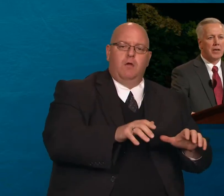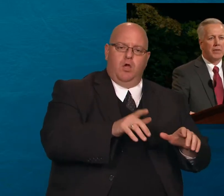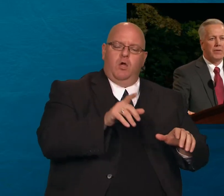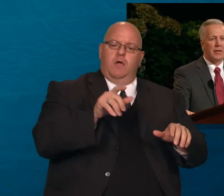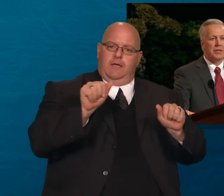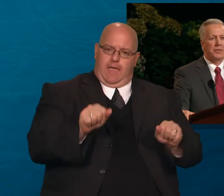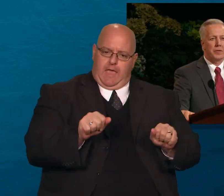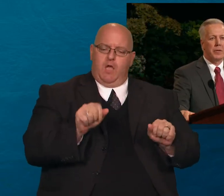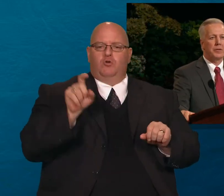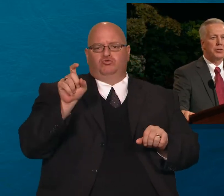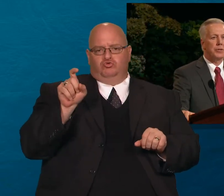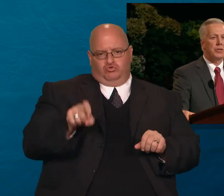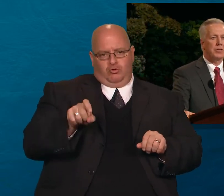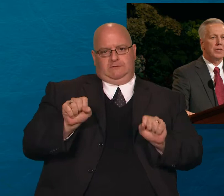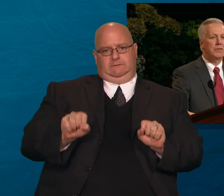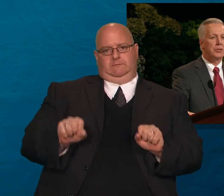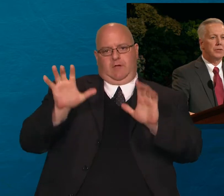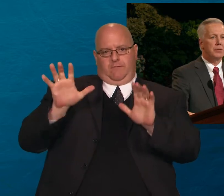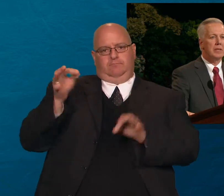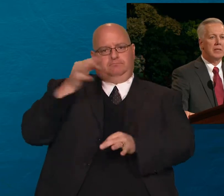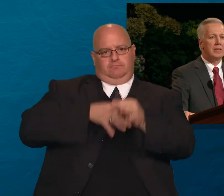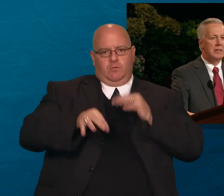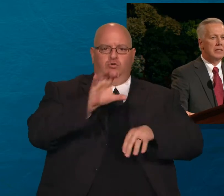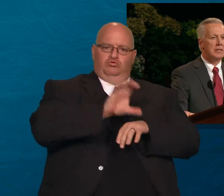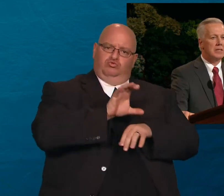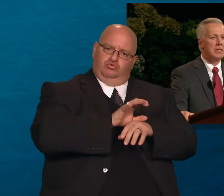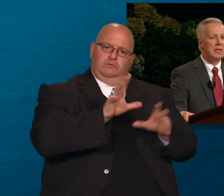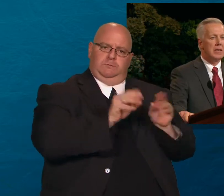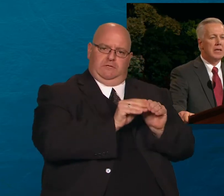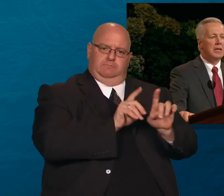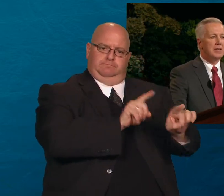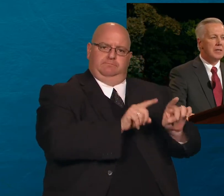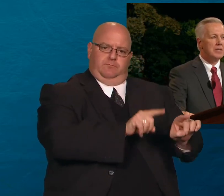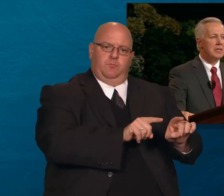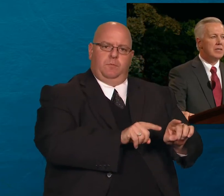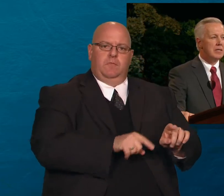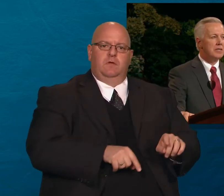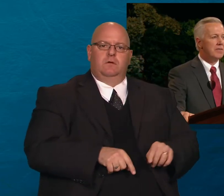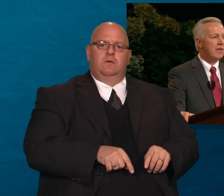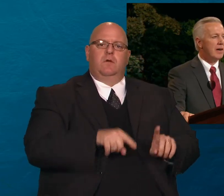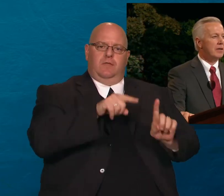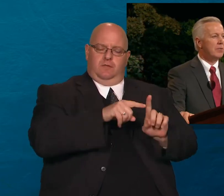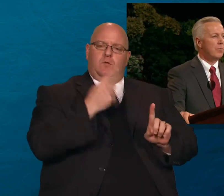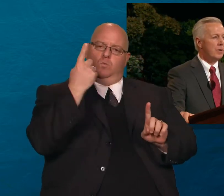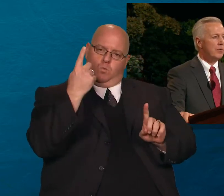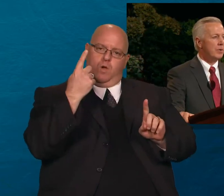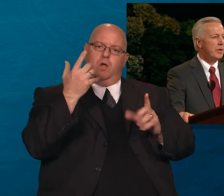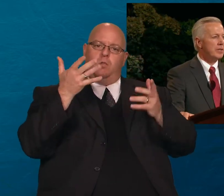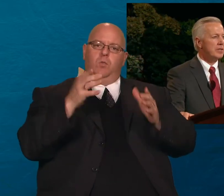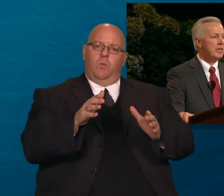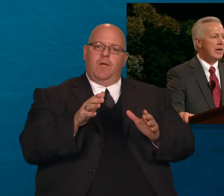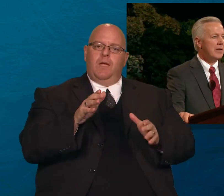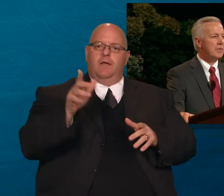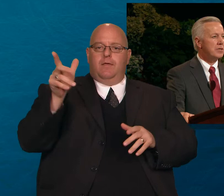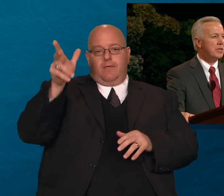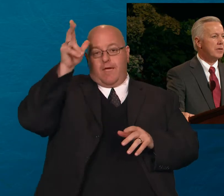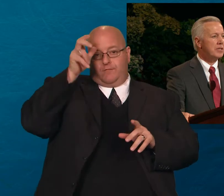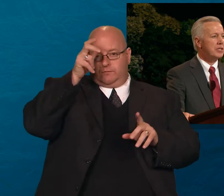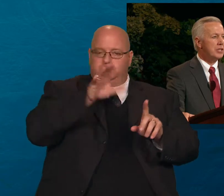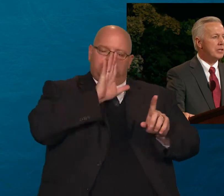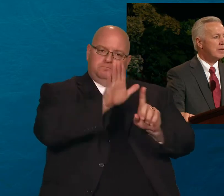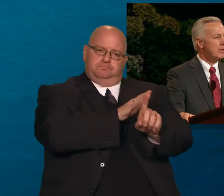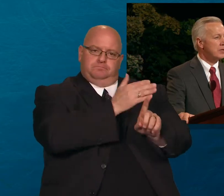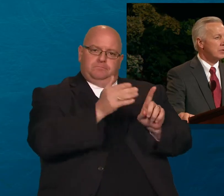be sacrificed for the better choice of church meeting attendance. This is, in fact, one of the ways that the